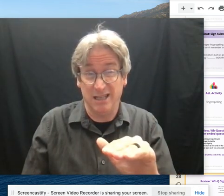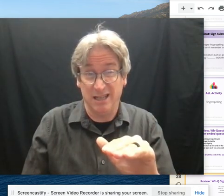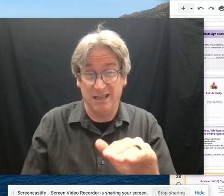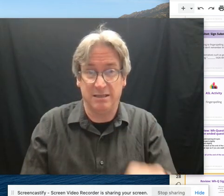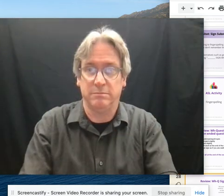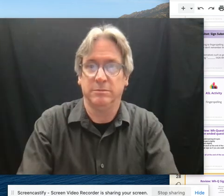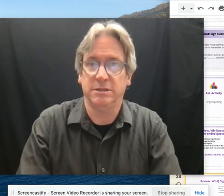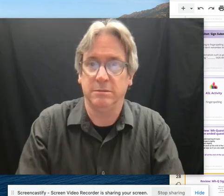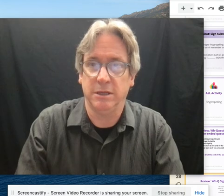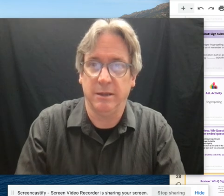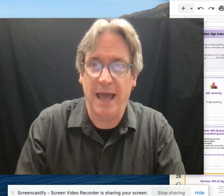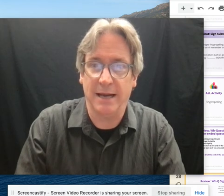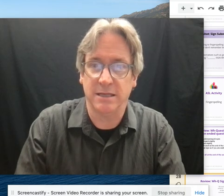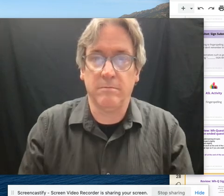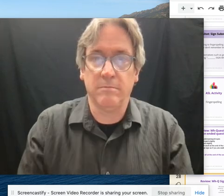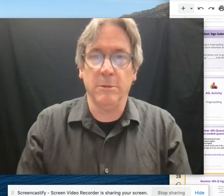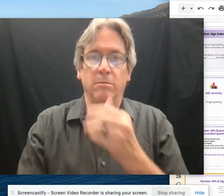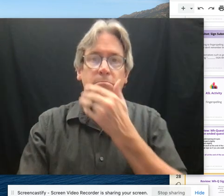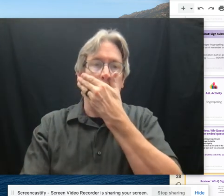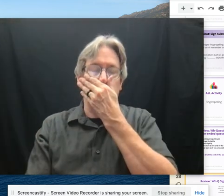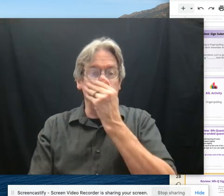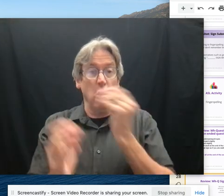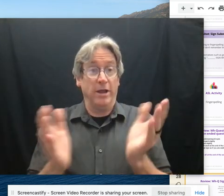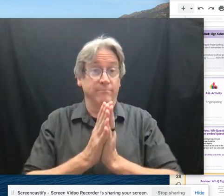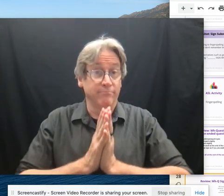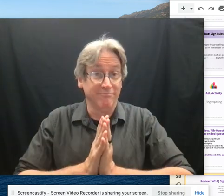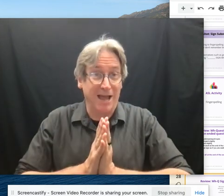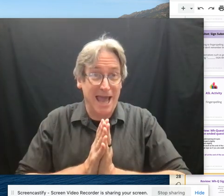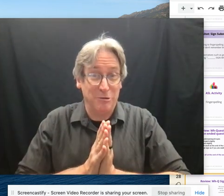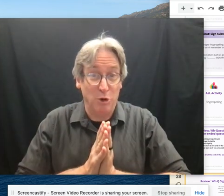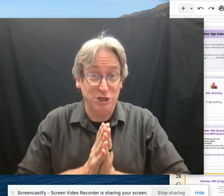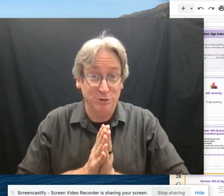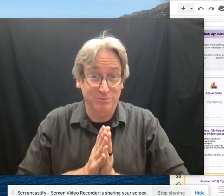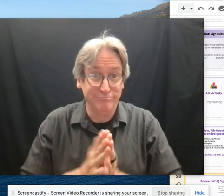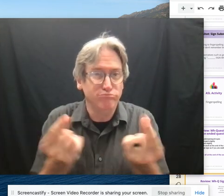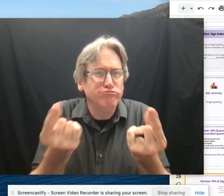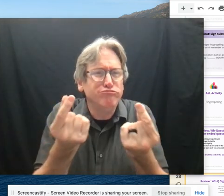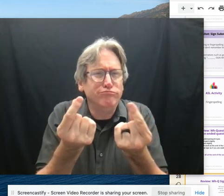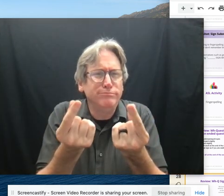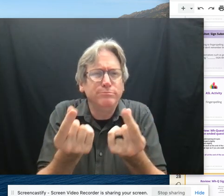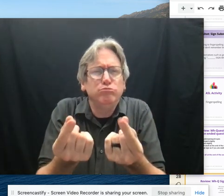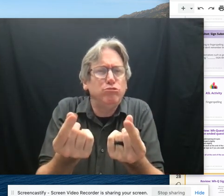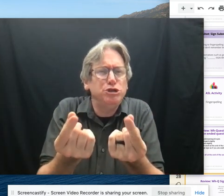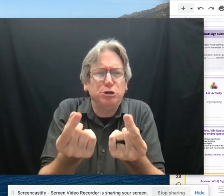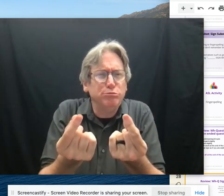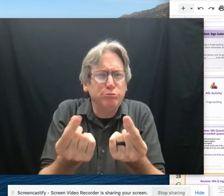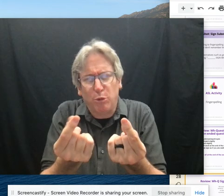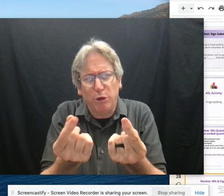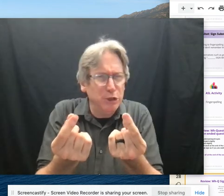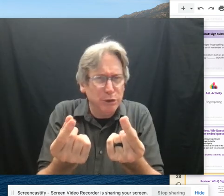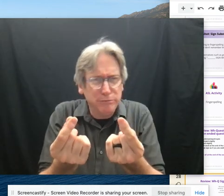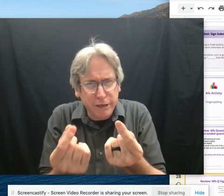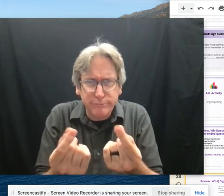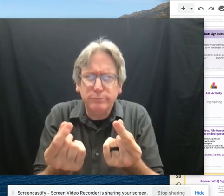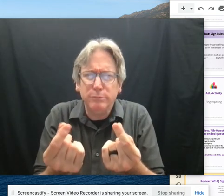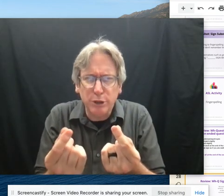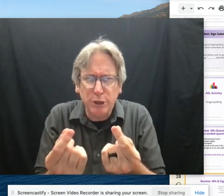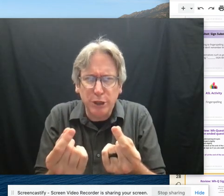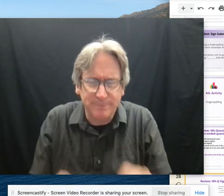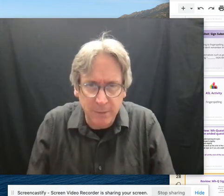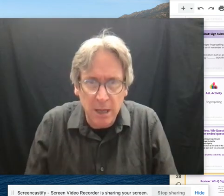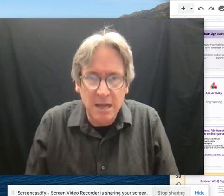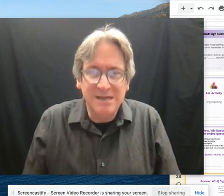the. Let me add it to this. Okay, I added what'd you do? What'd you do? Or what are you doing? Right?